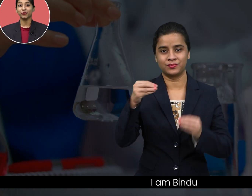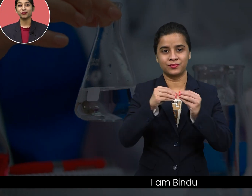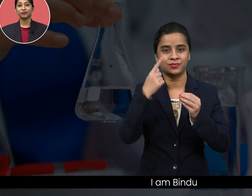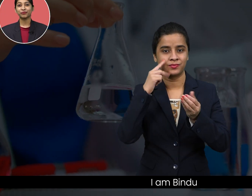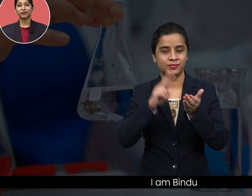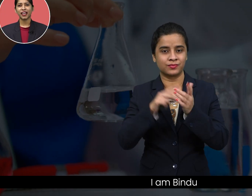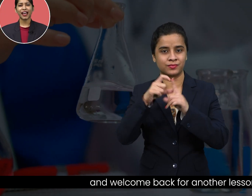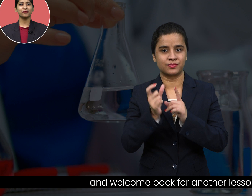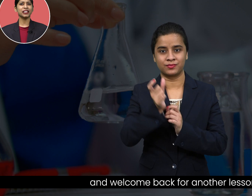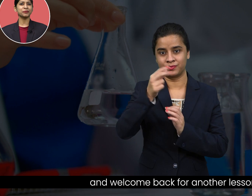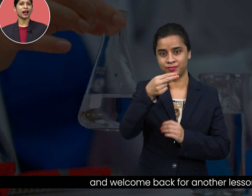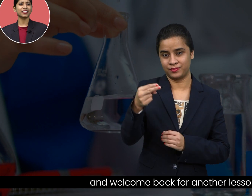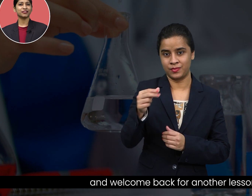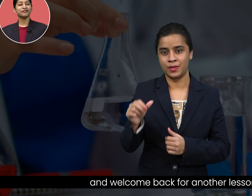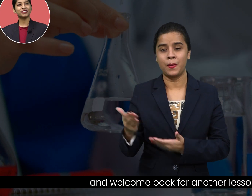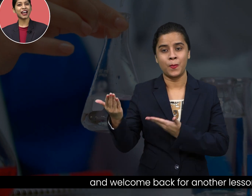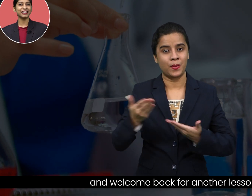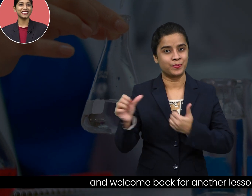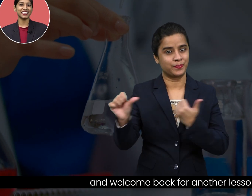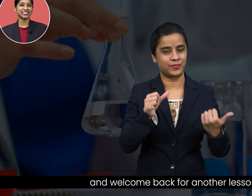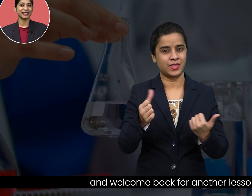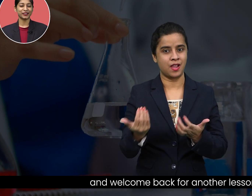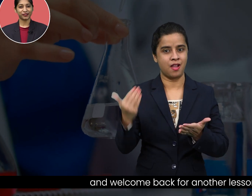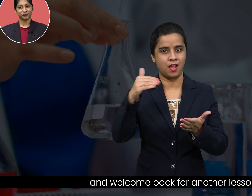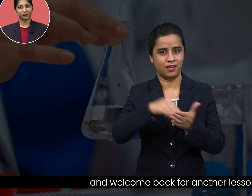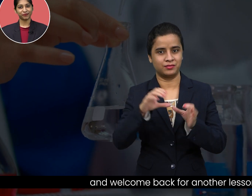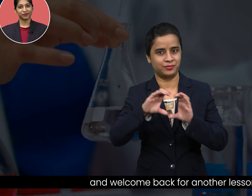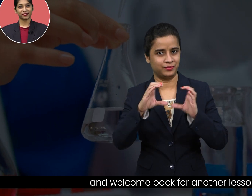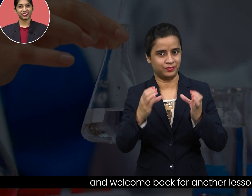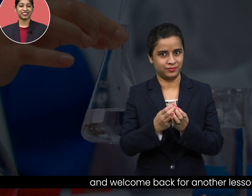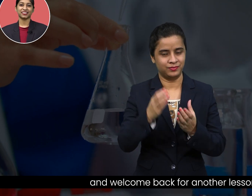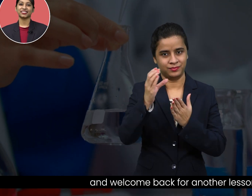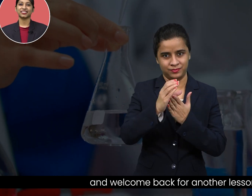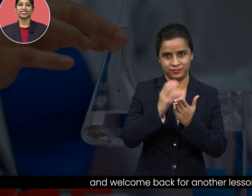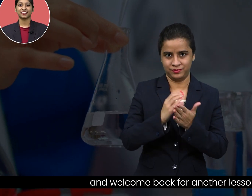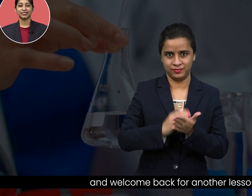I am Bindu and welcome back for another lesson.